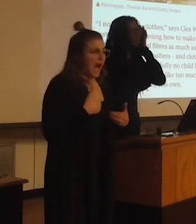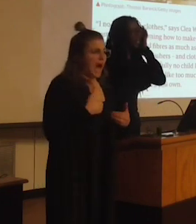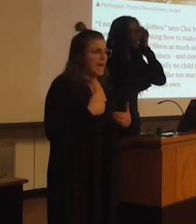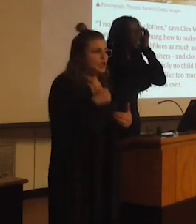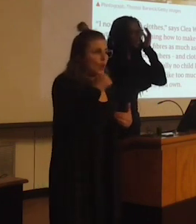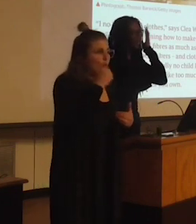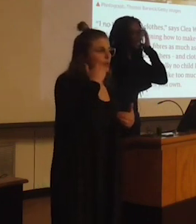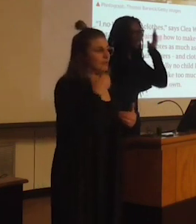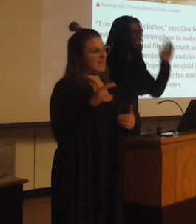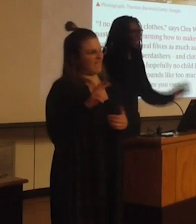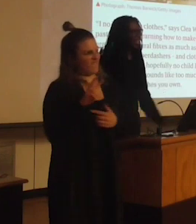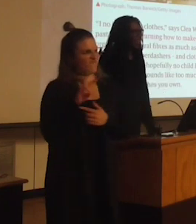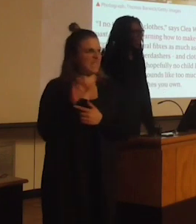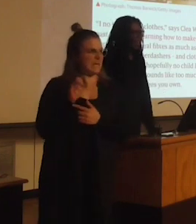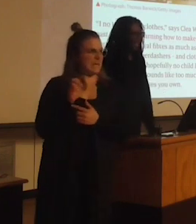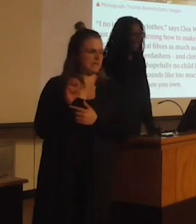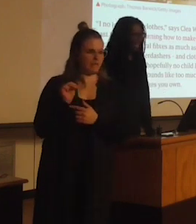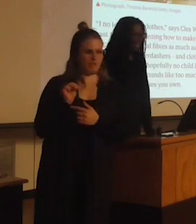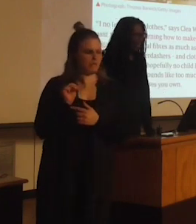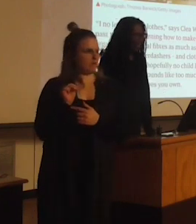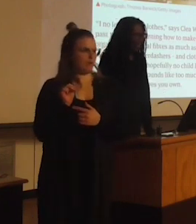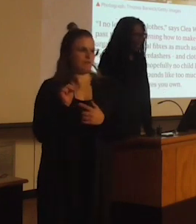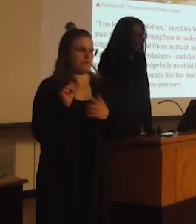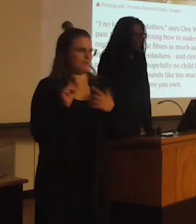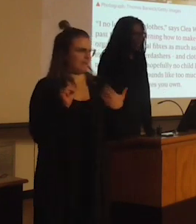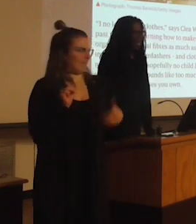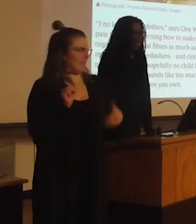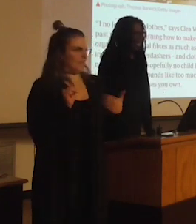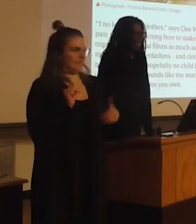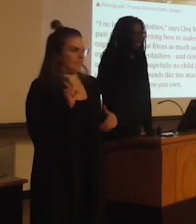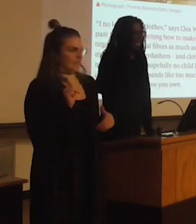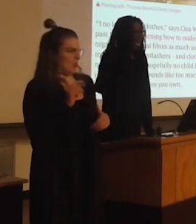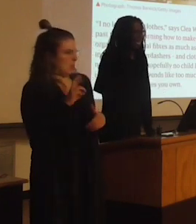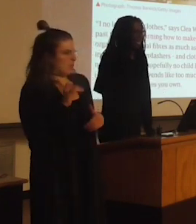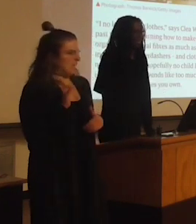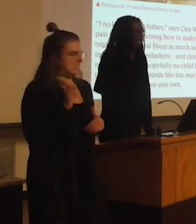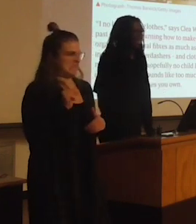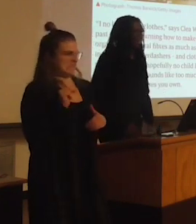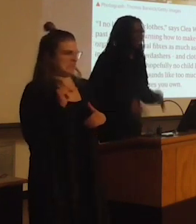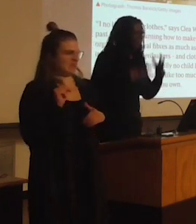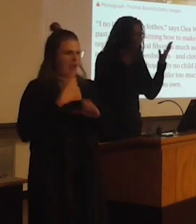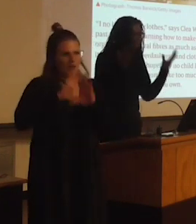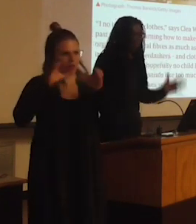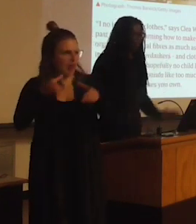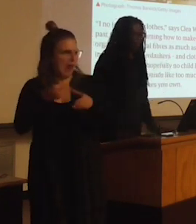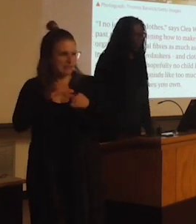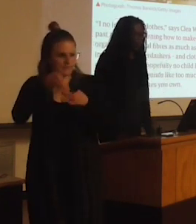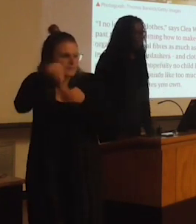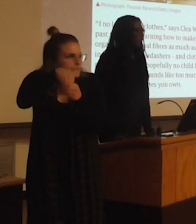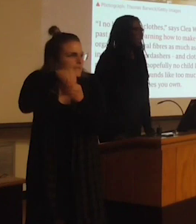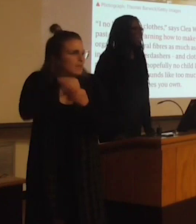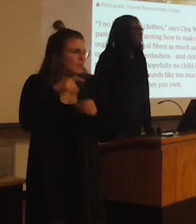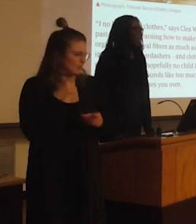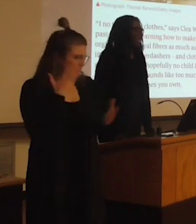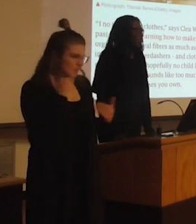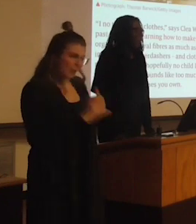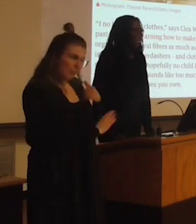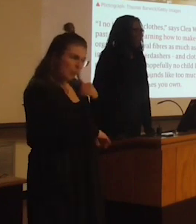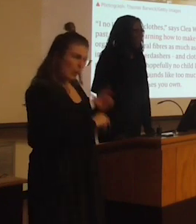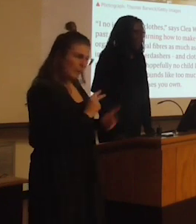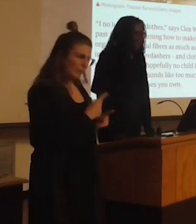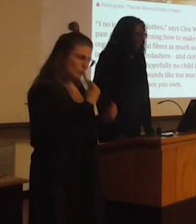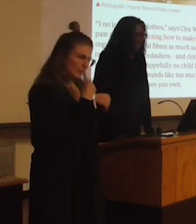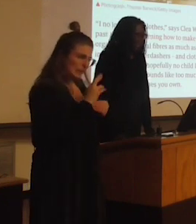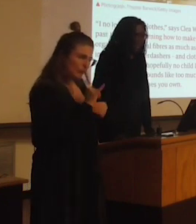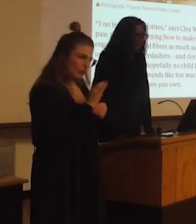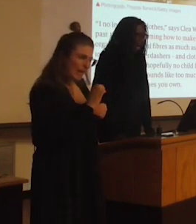like, you know, veganism is, like, you know, it's so racist and classist because you expect poor people to eat